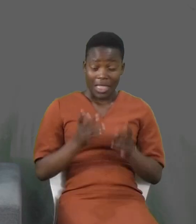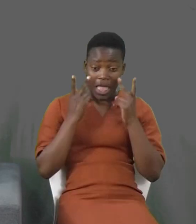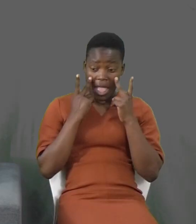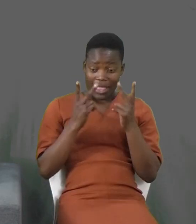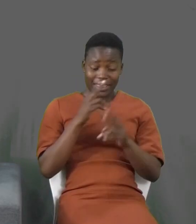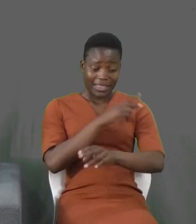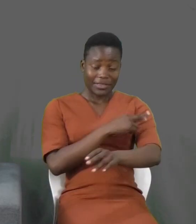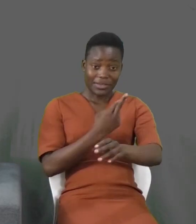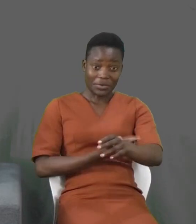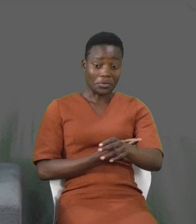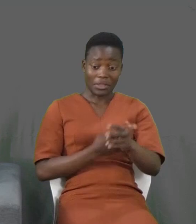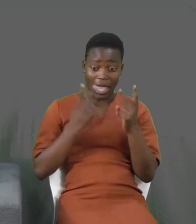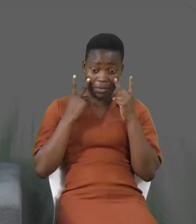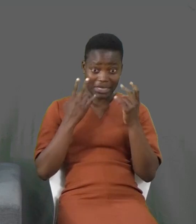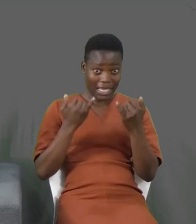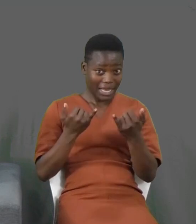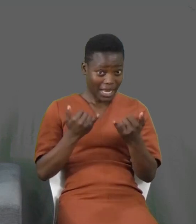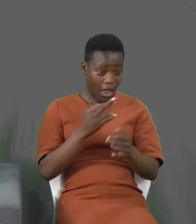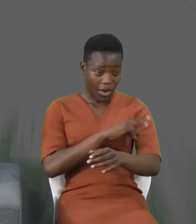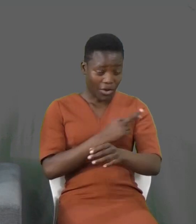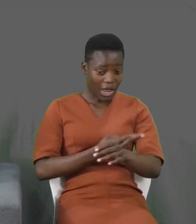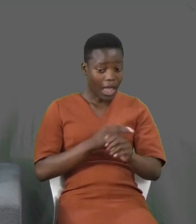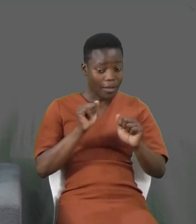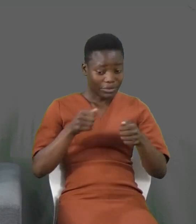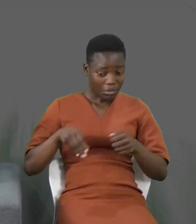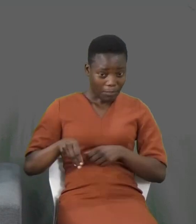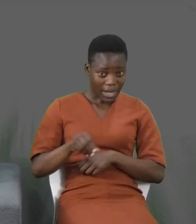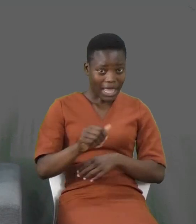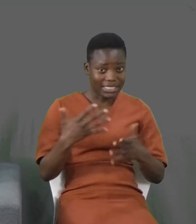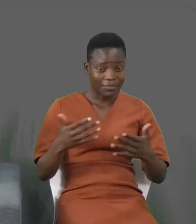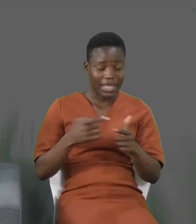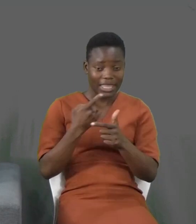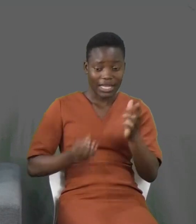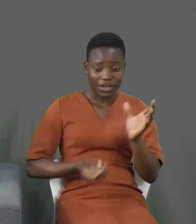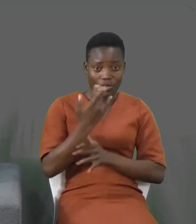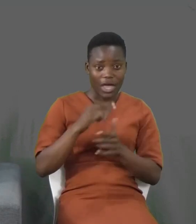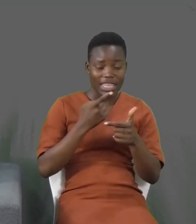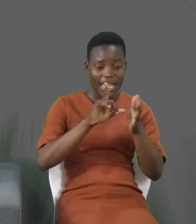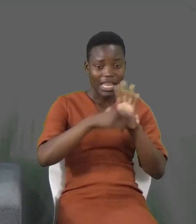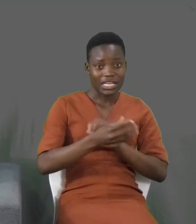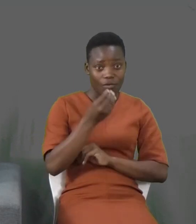see, Ruth, for what I can see, can you plant something and it grow and we eat the final